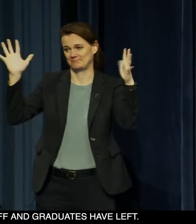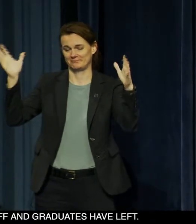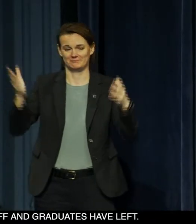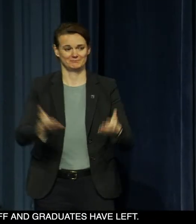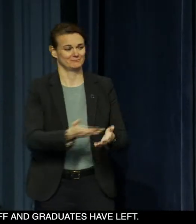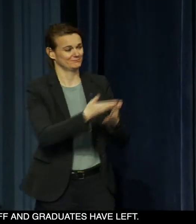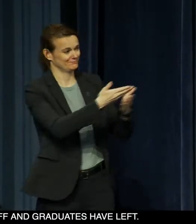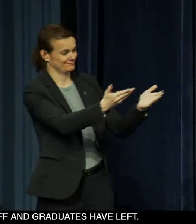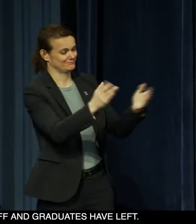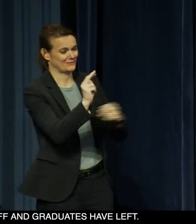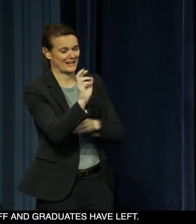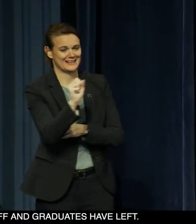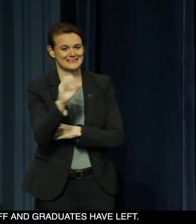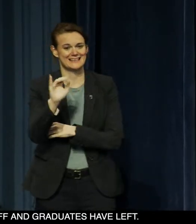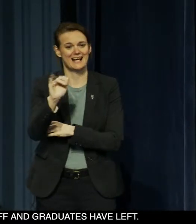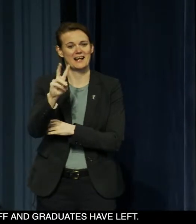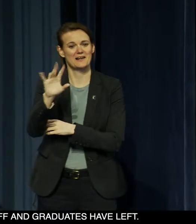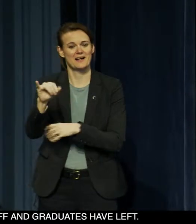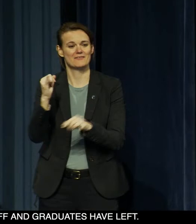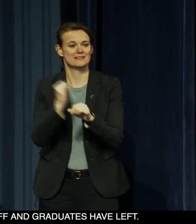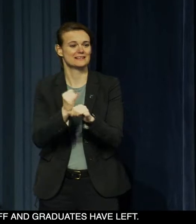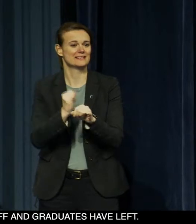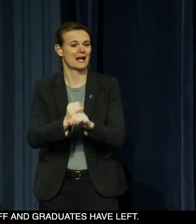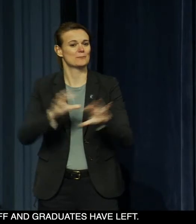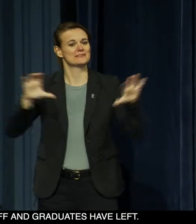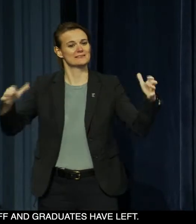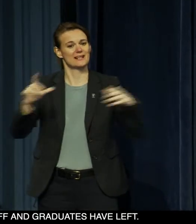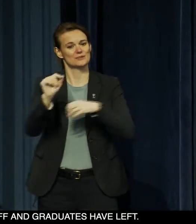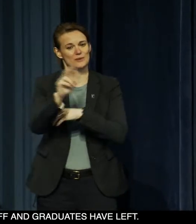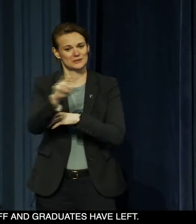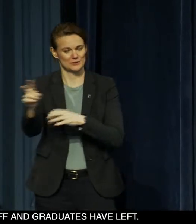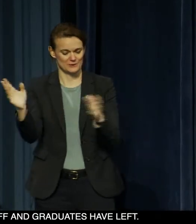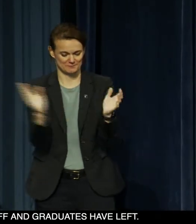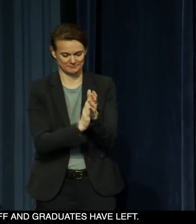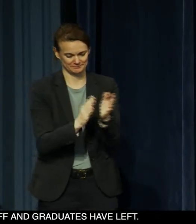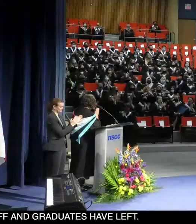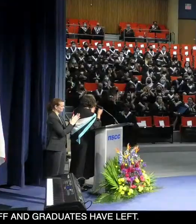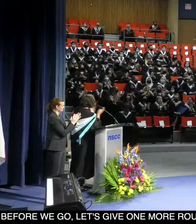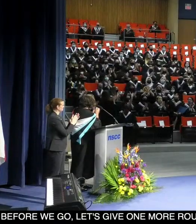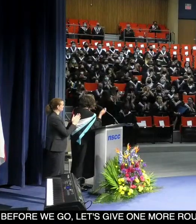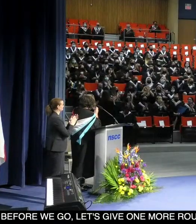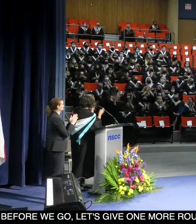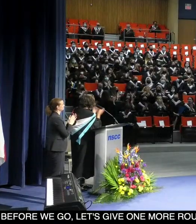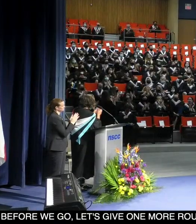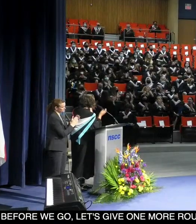for the NSCC Ivany campus graduating class of 2021.